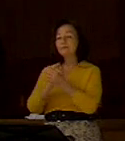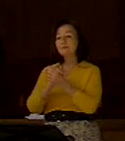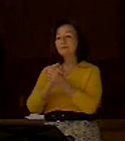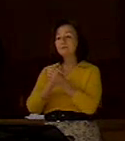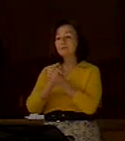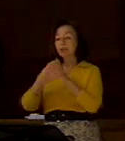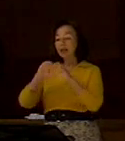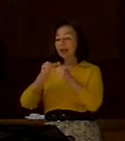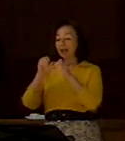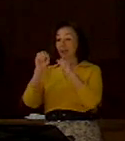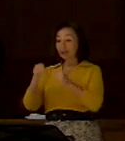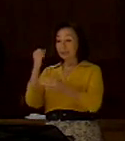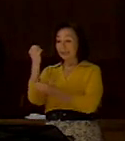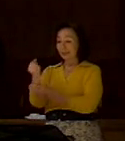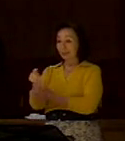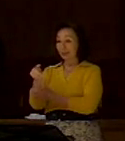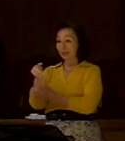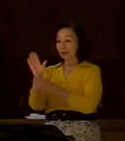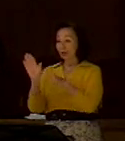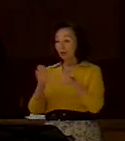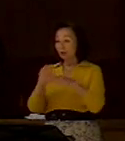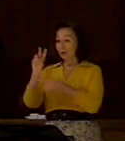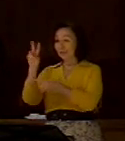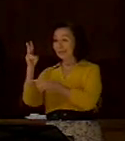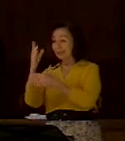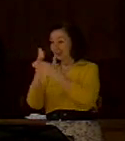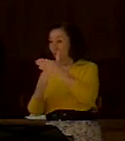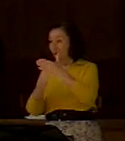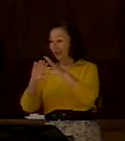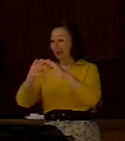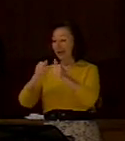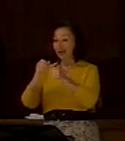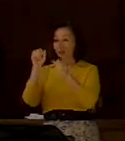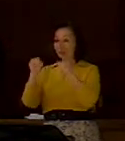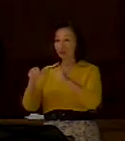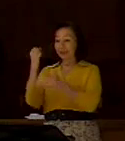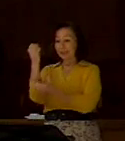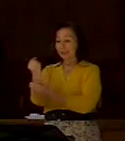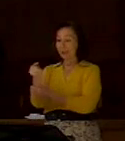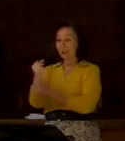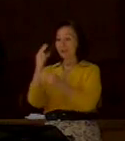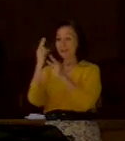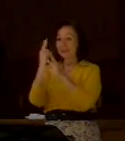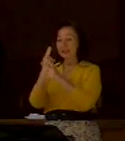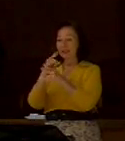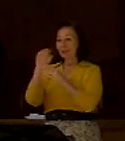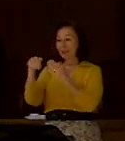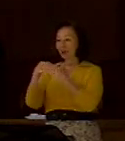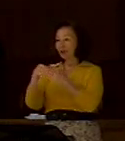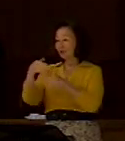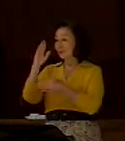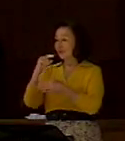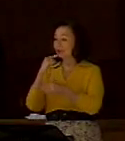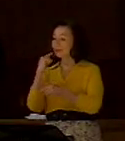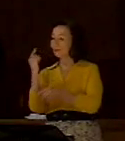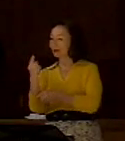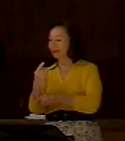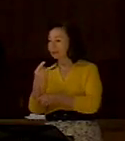How can Abraham do this second part? How can Abraham keep all of God's commandments?